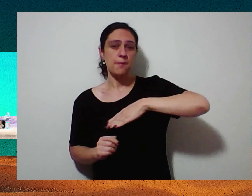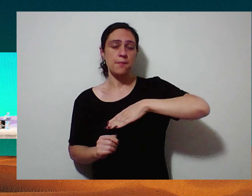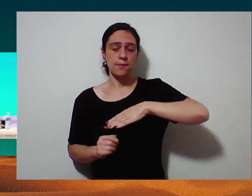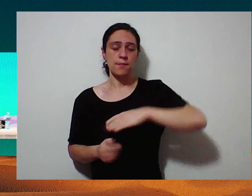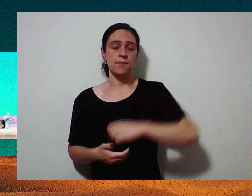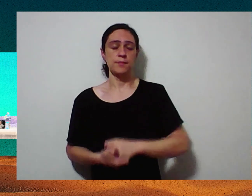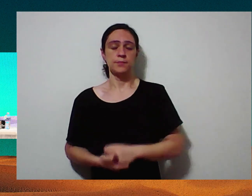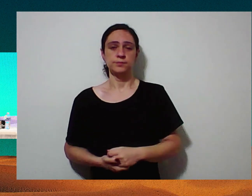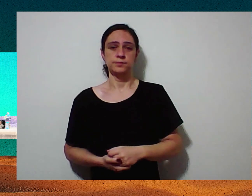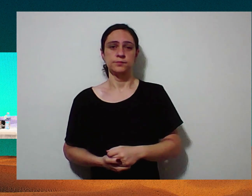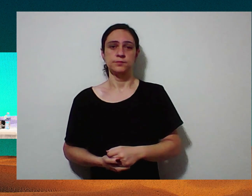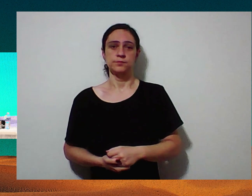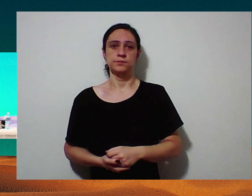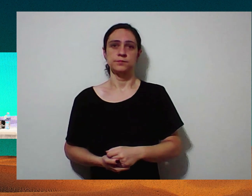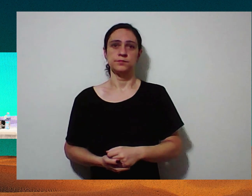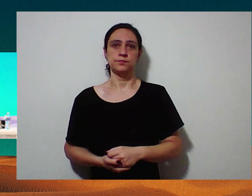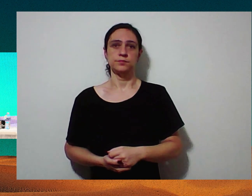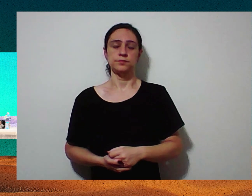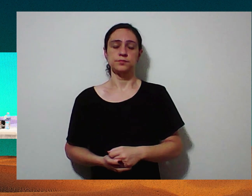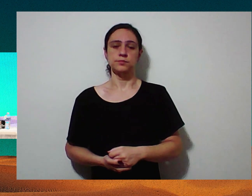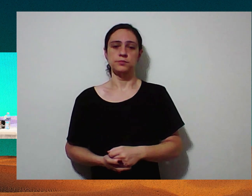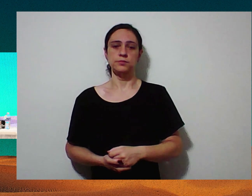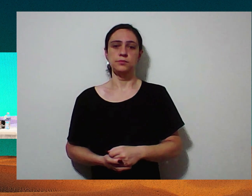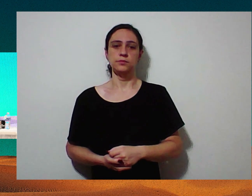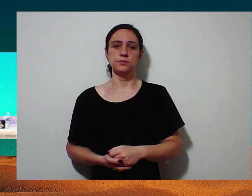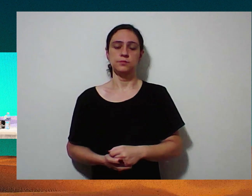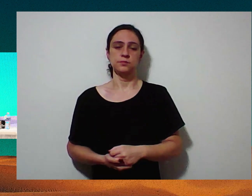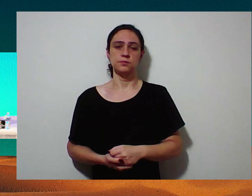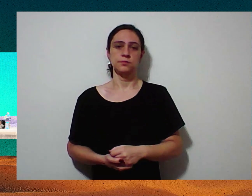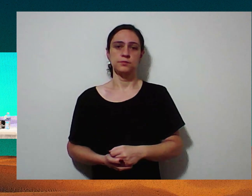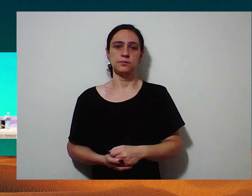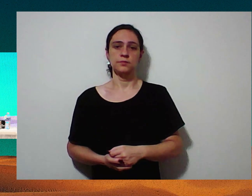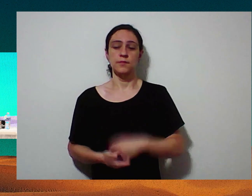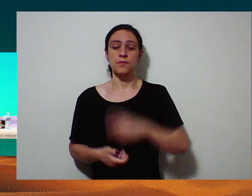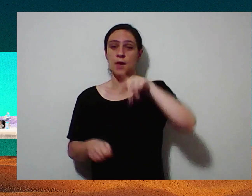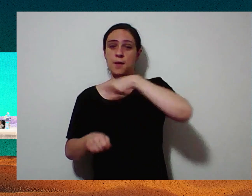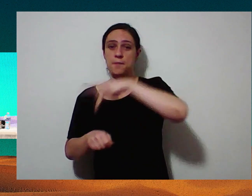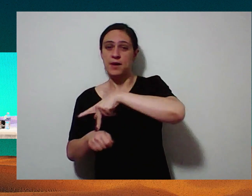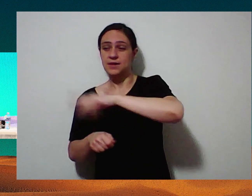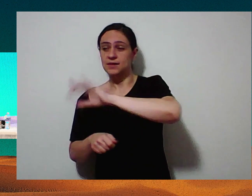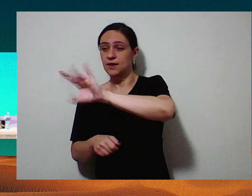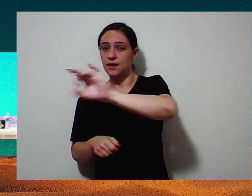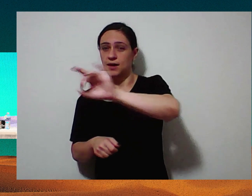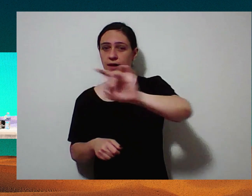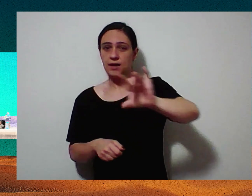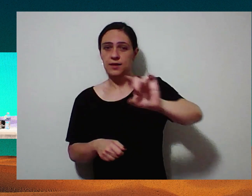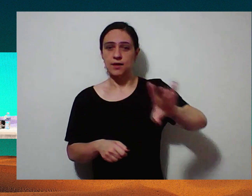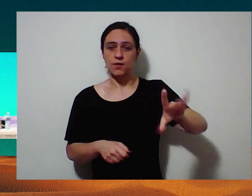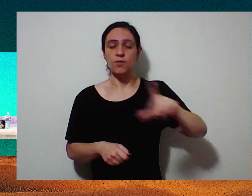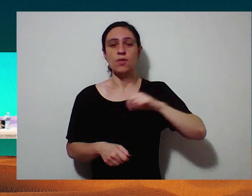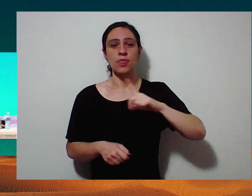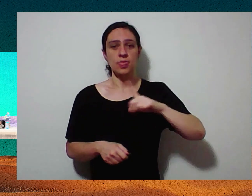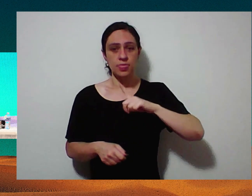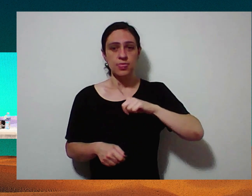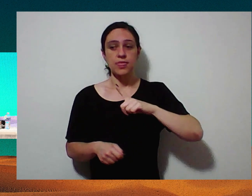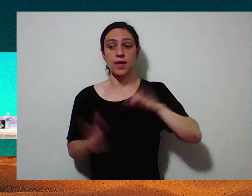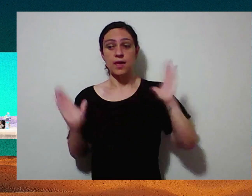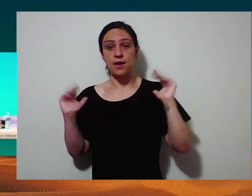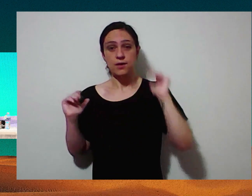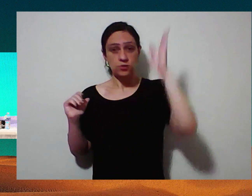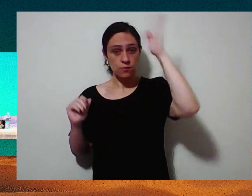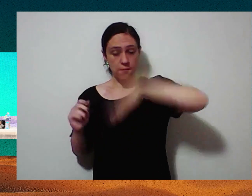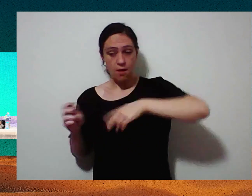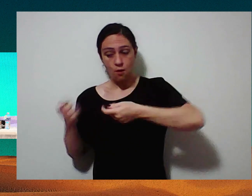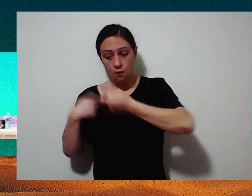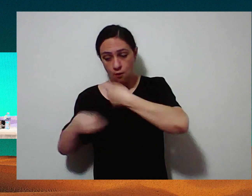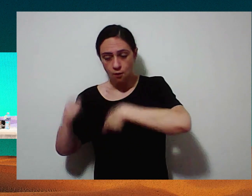principalities and these angelical powers. Em cada país, nós temos os principados que controlam cada país. Controlam. In every country,